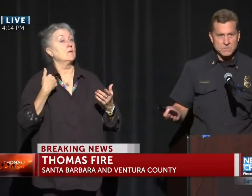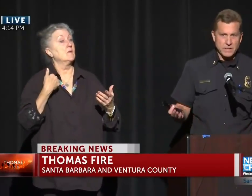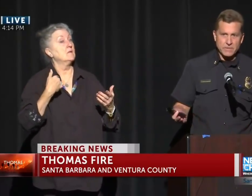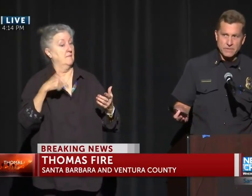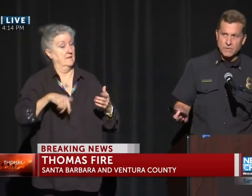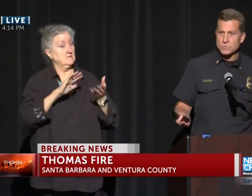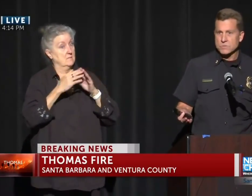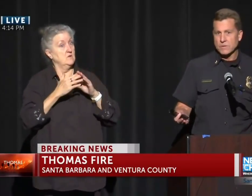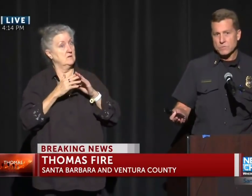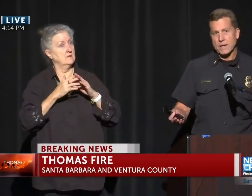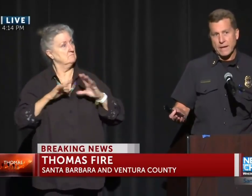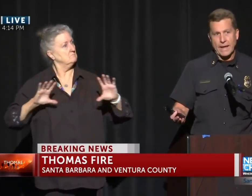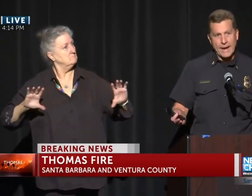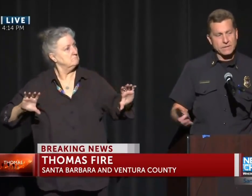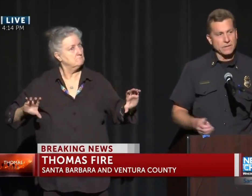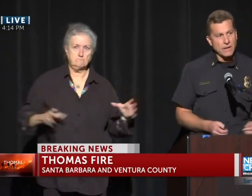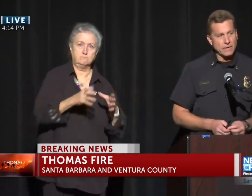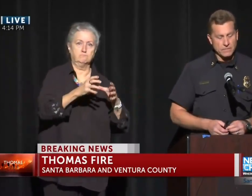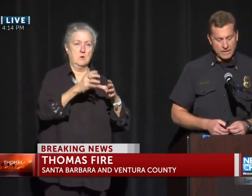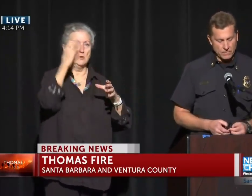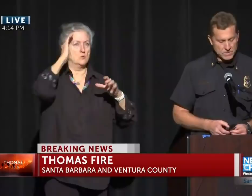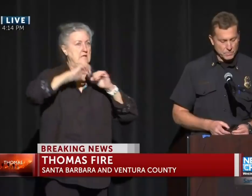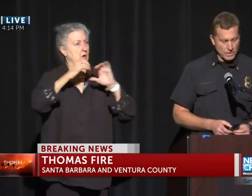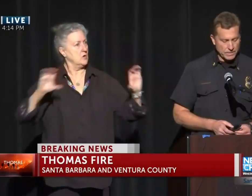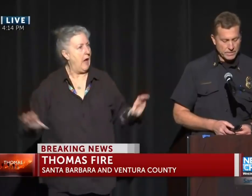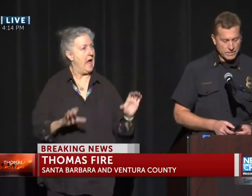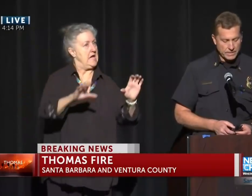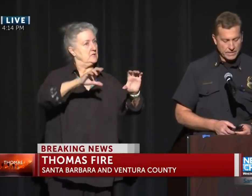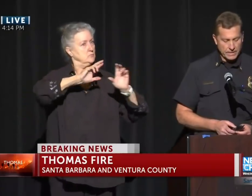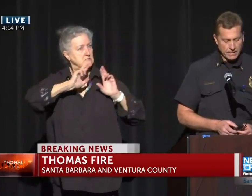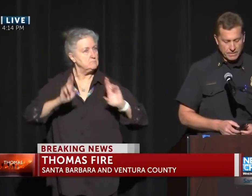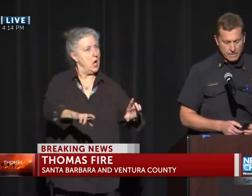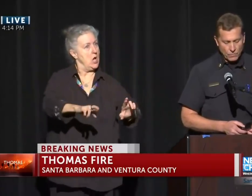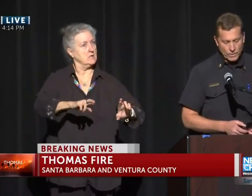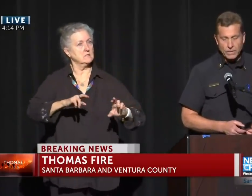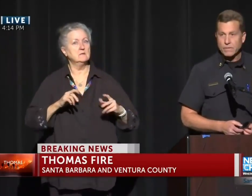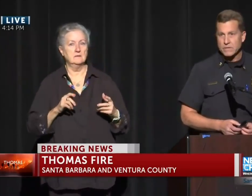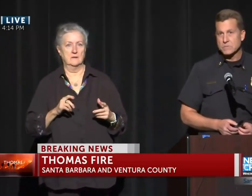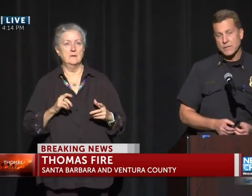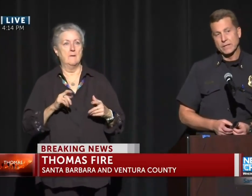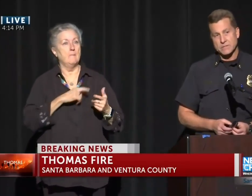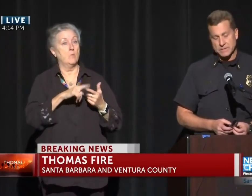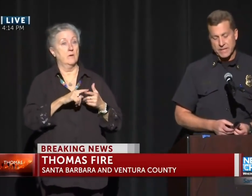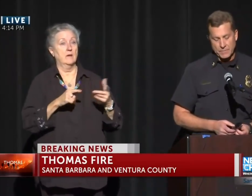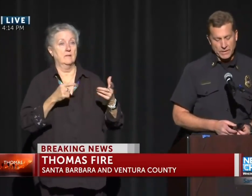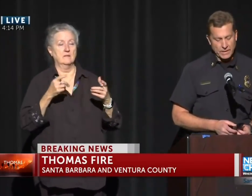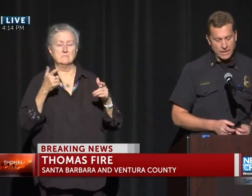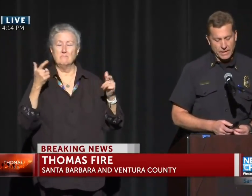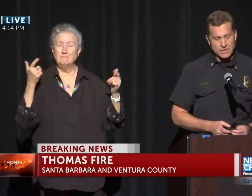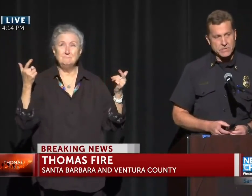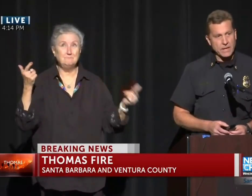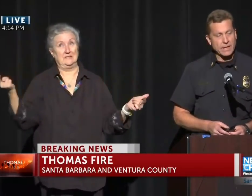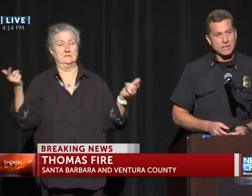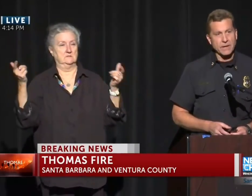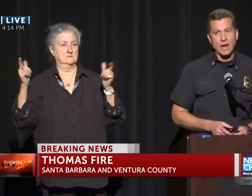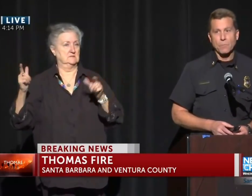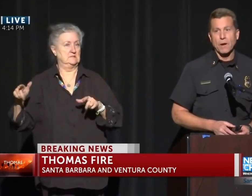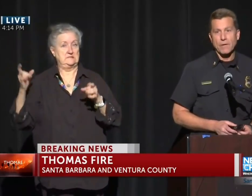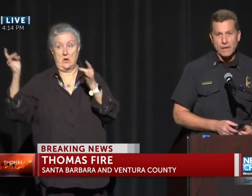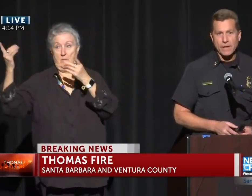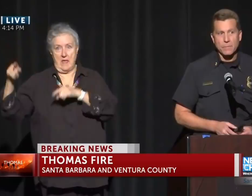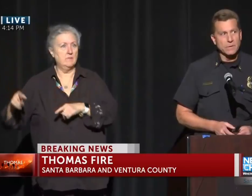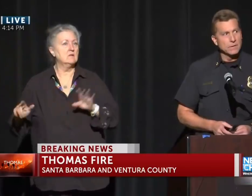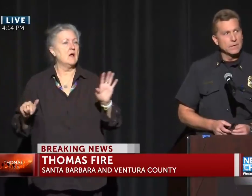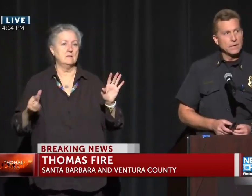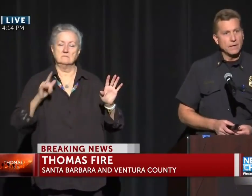This community comes together. It knows how to act and how to respond and when these big incidents happen. And I can't tell you